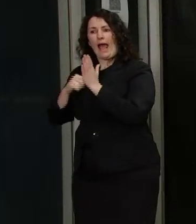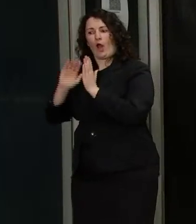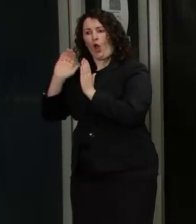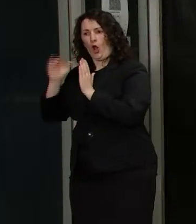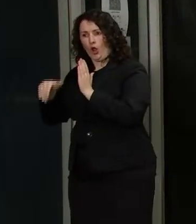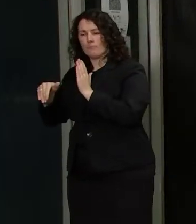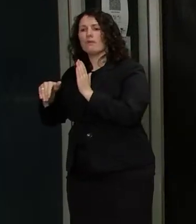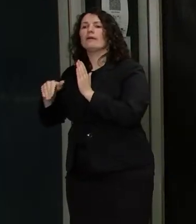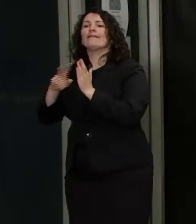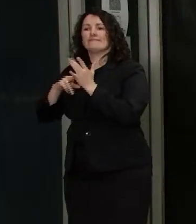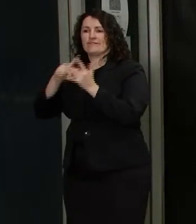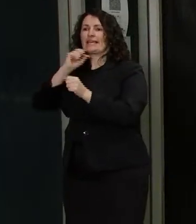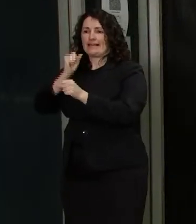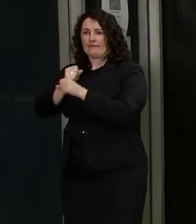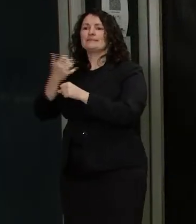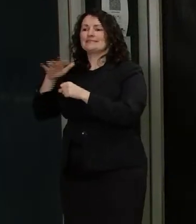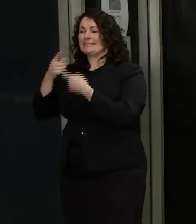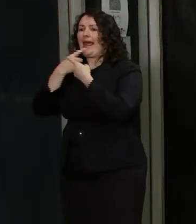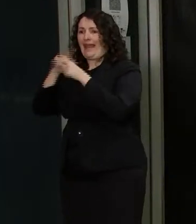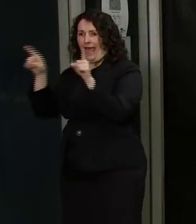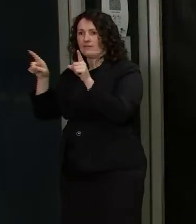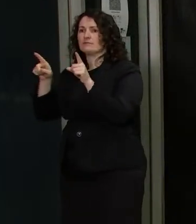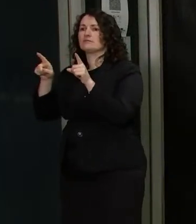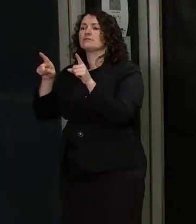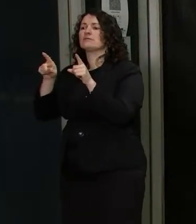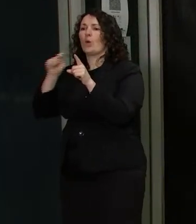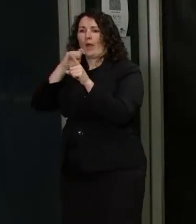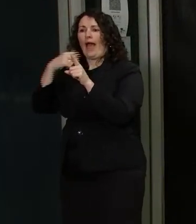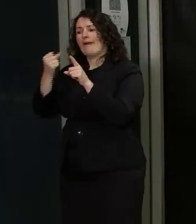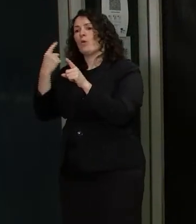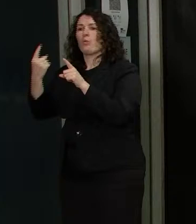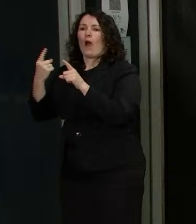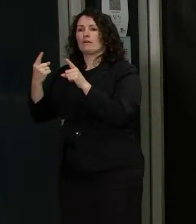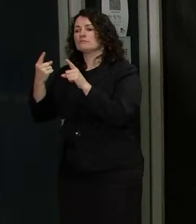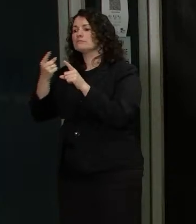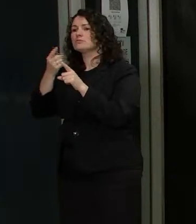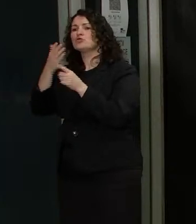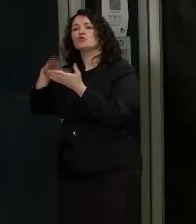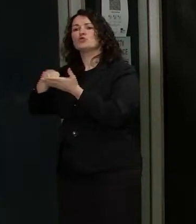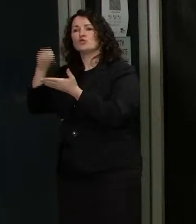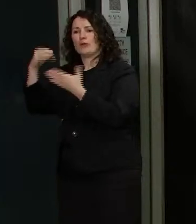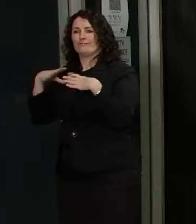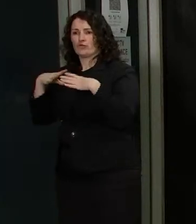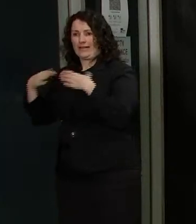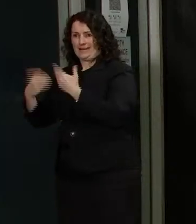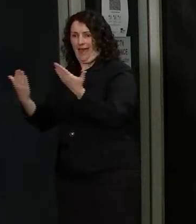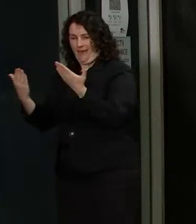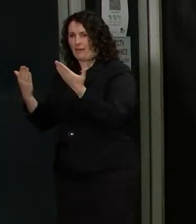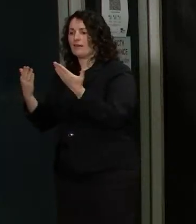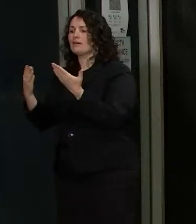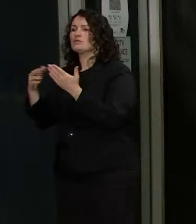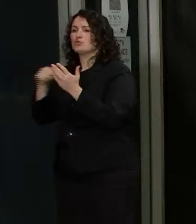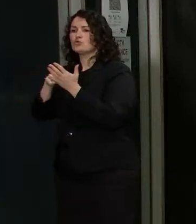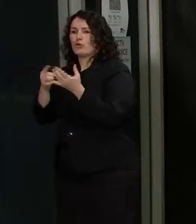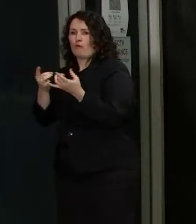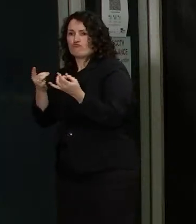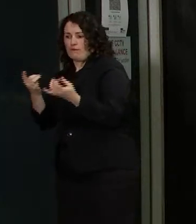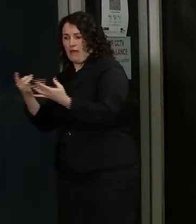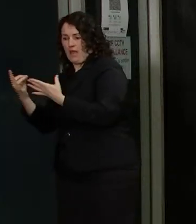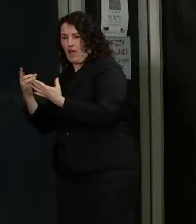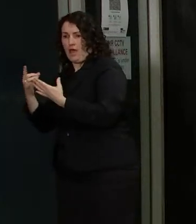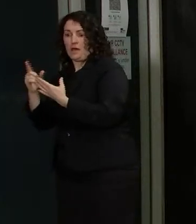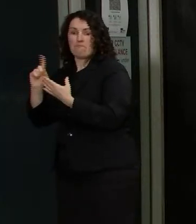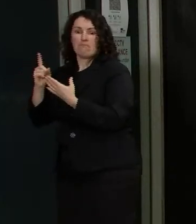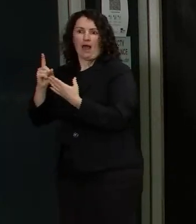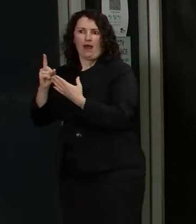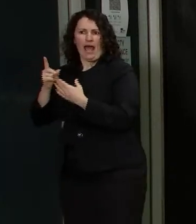pupil-free day for schools. The clear message from the department to all our government schools is we want to